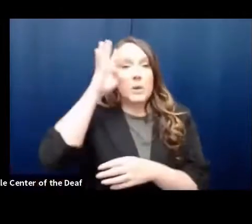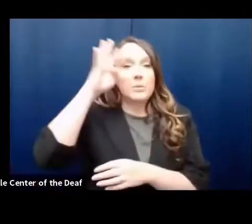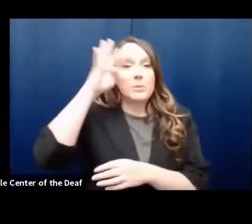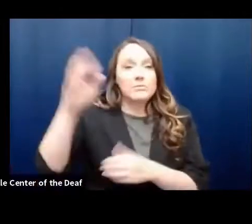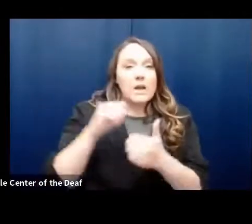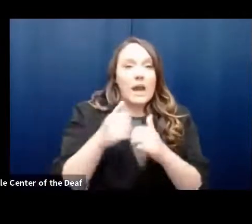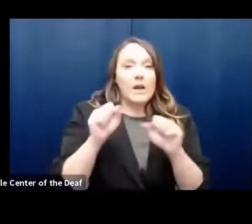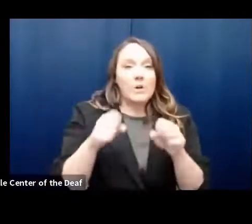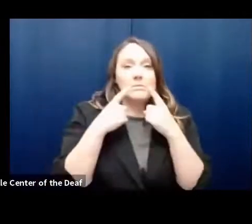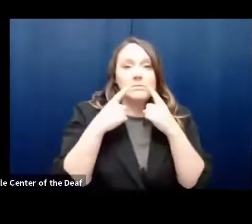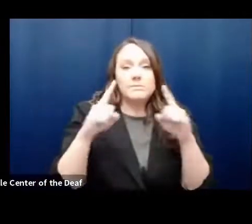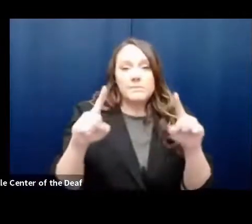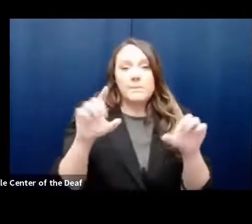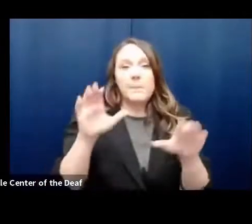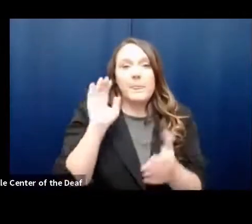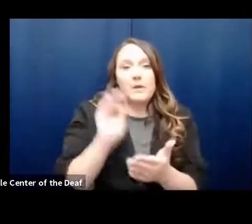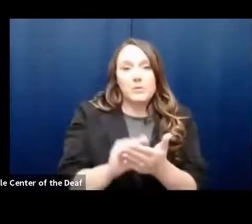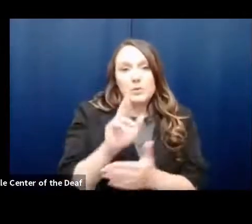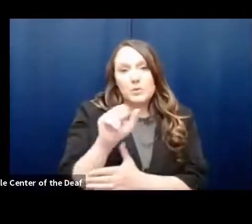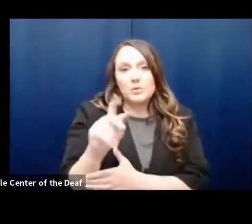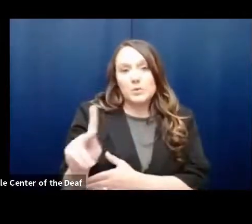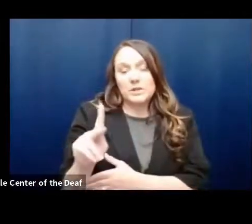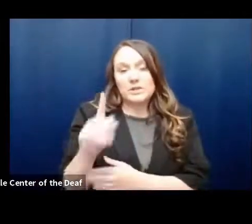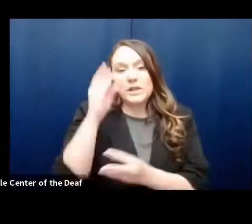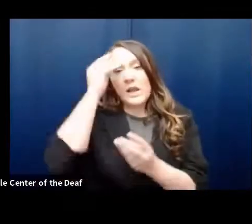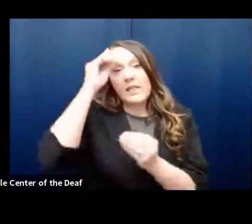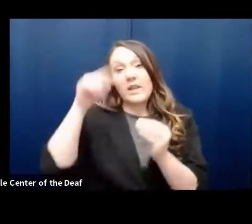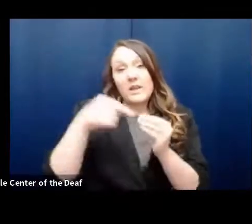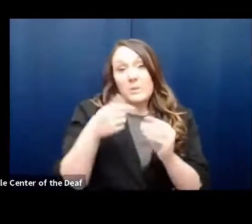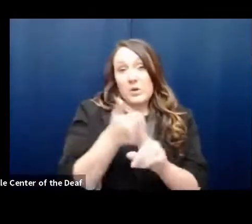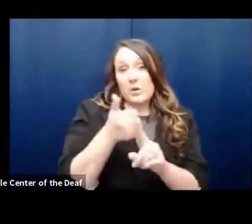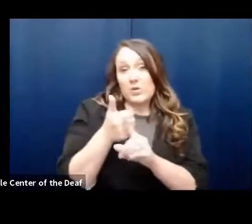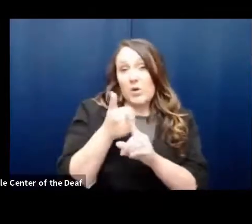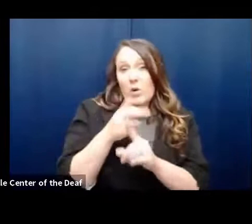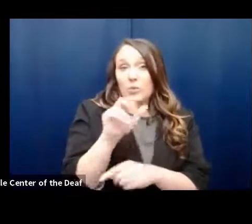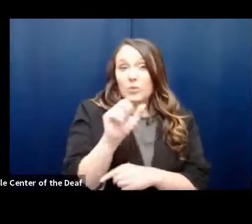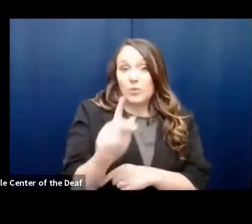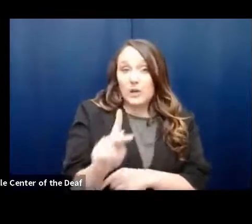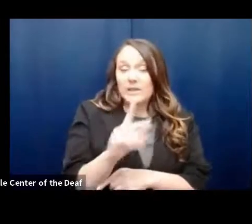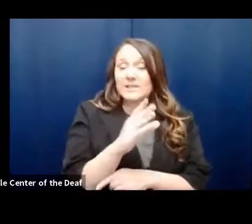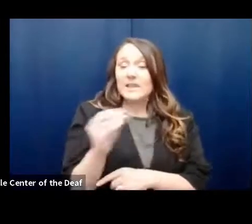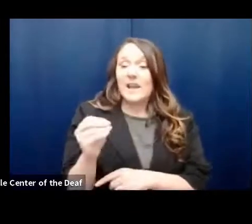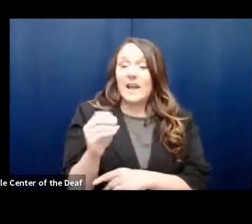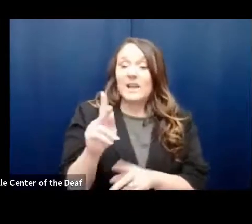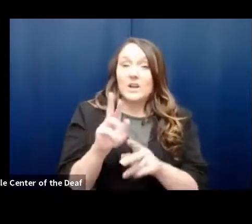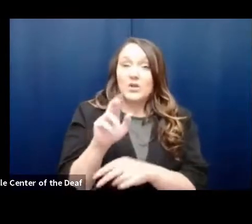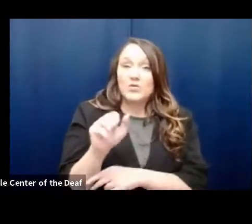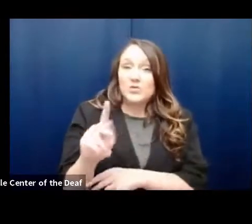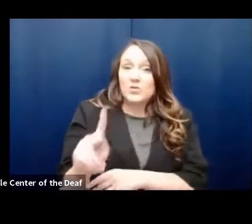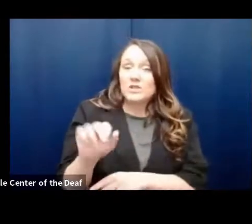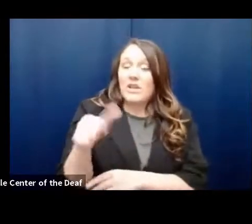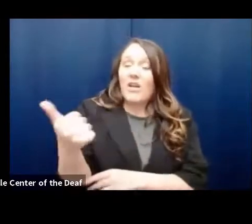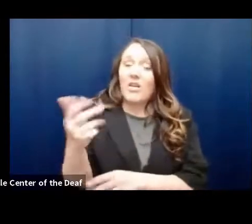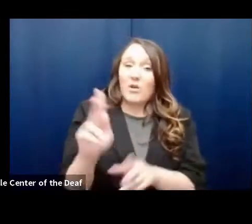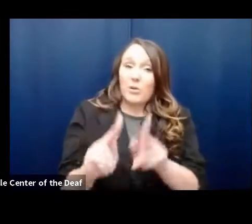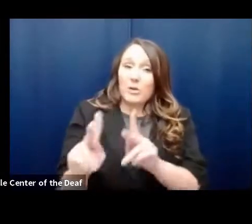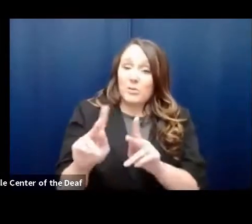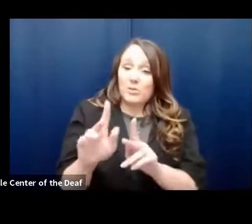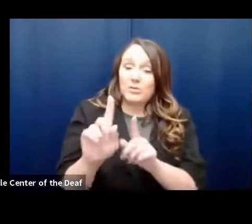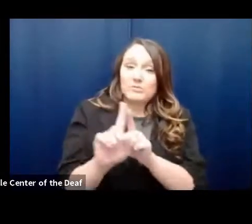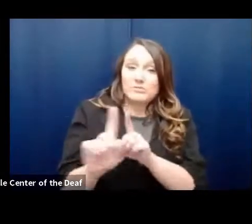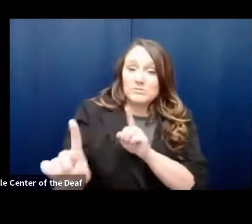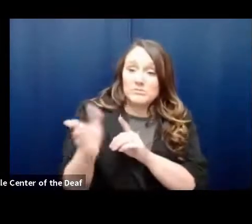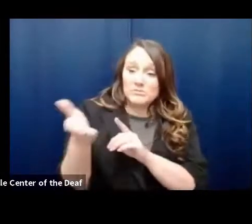things and reduce your risk. Think about your own personal risk and the risk you're putting other people at, and make